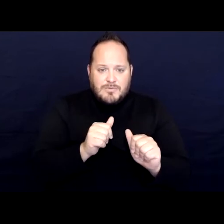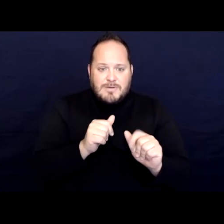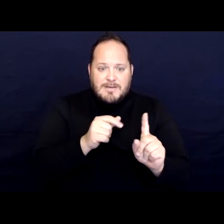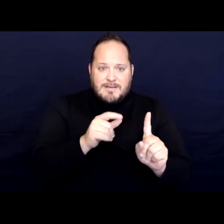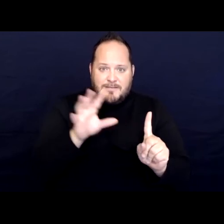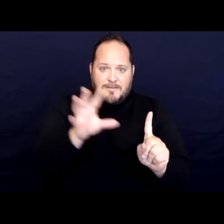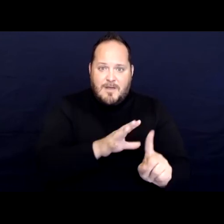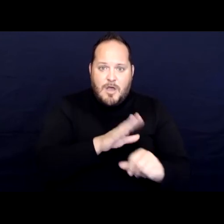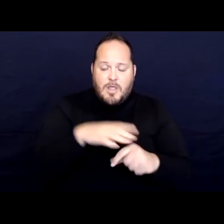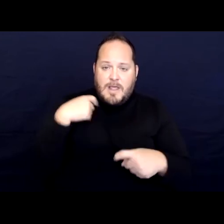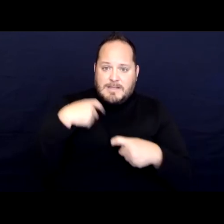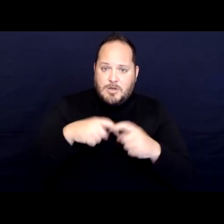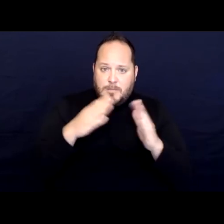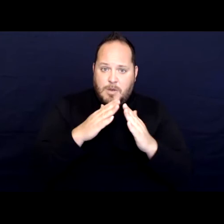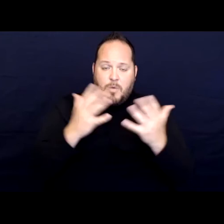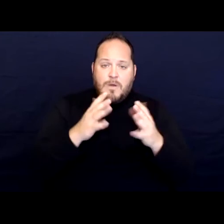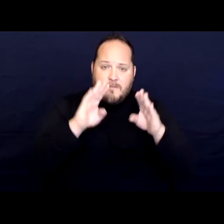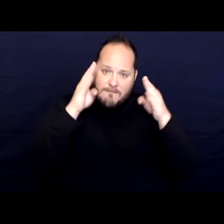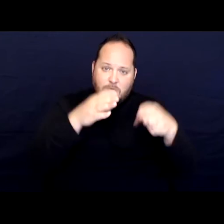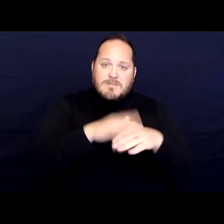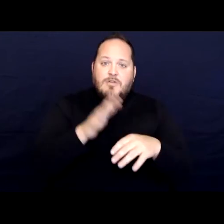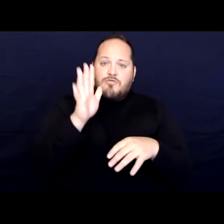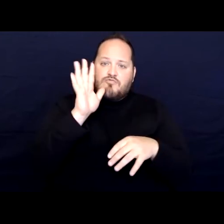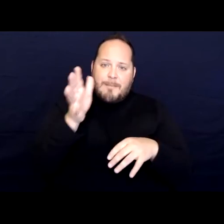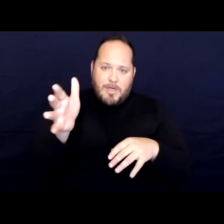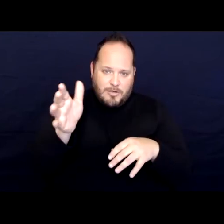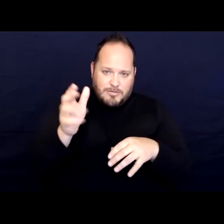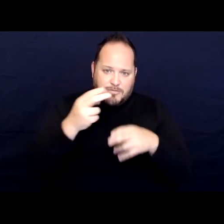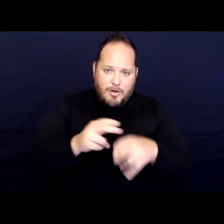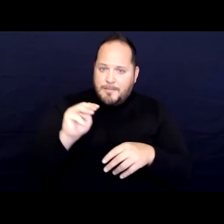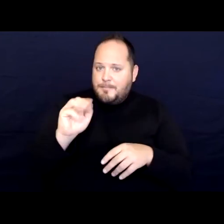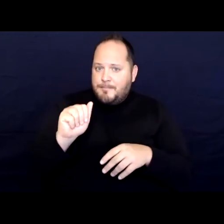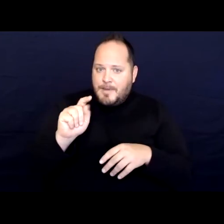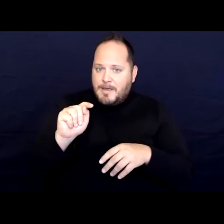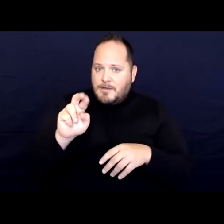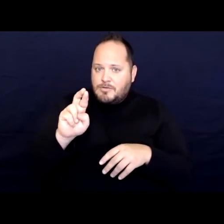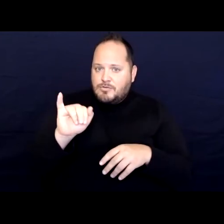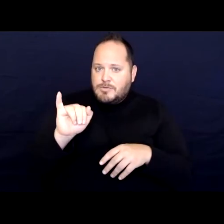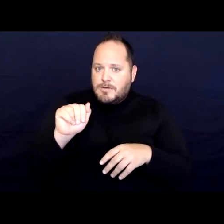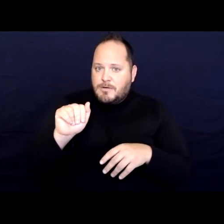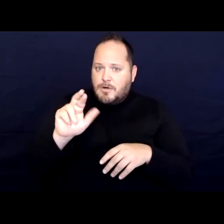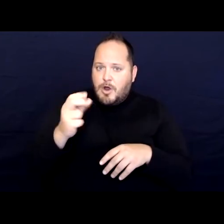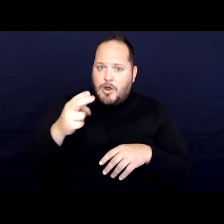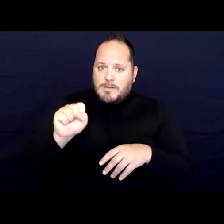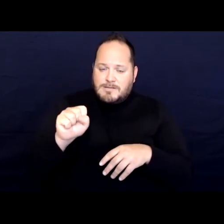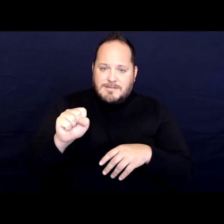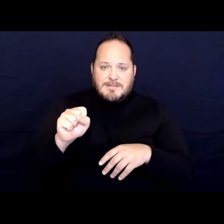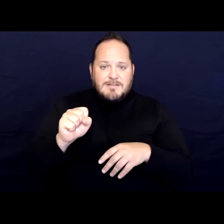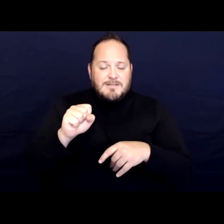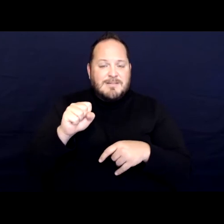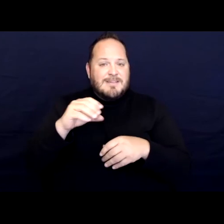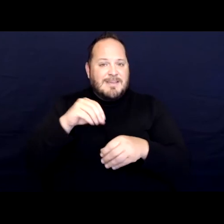on grandmothers, matriarchs, and uh, uh, Latina matriarchal